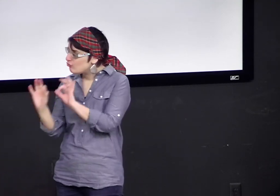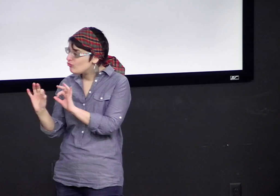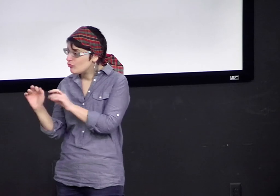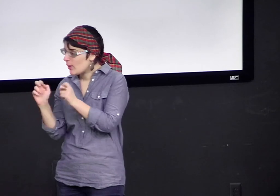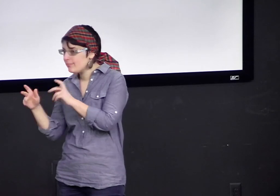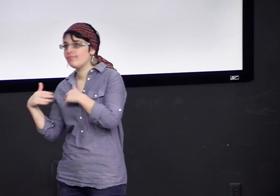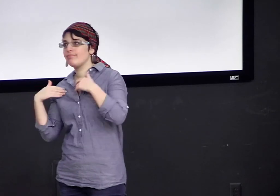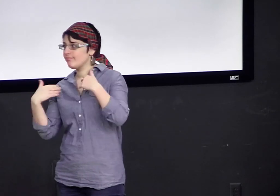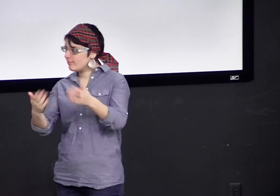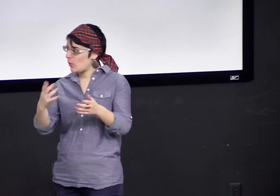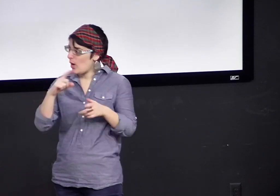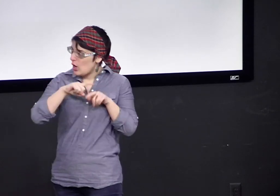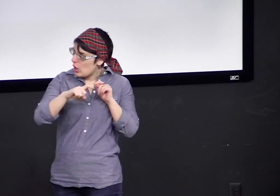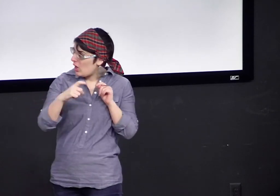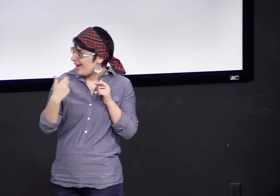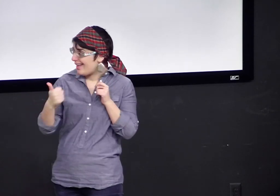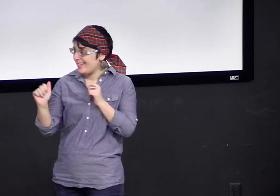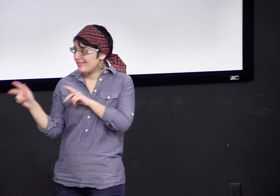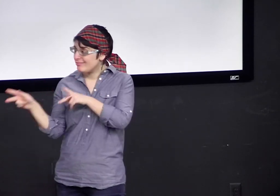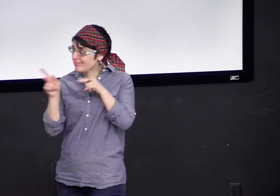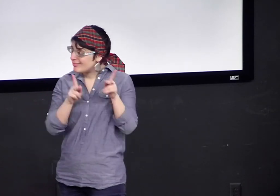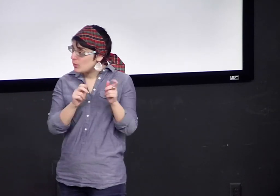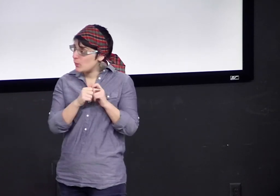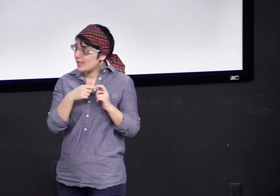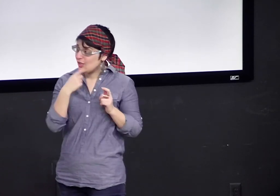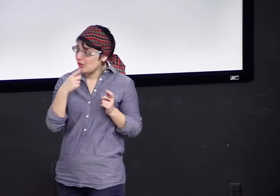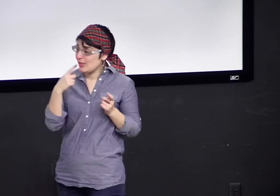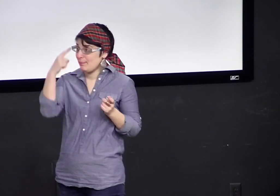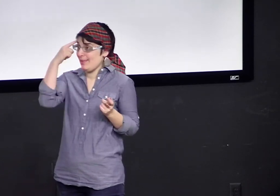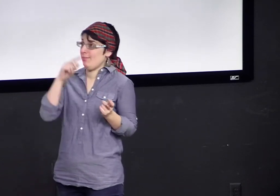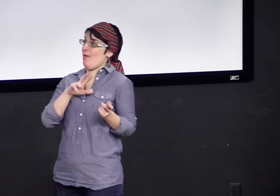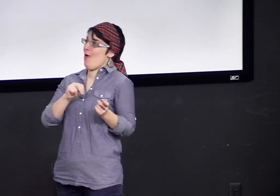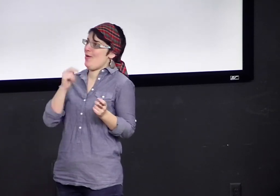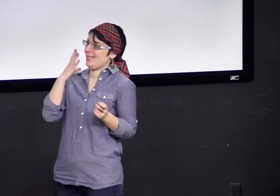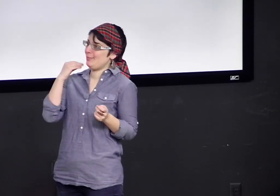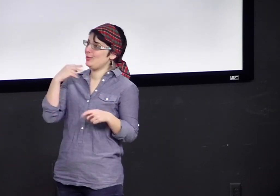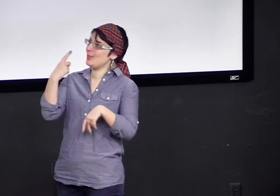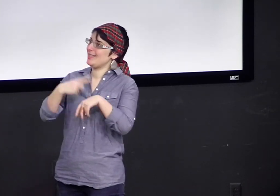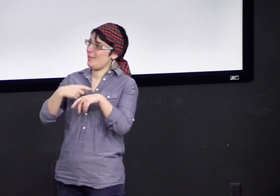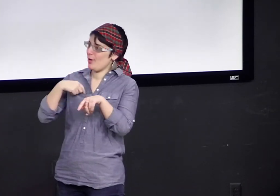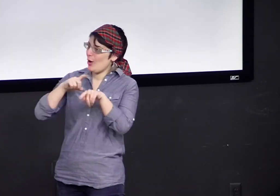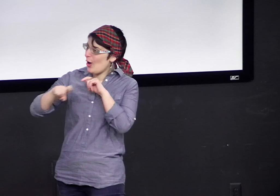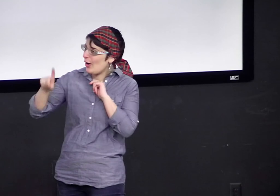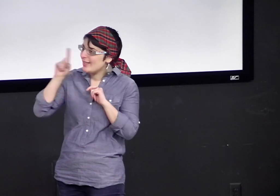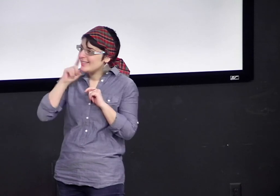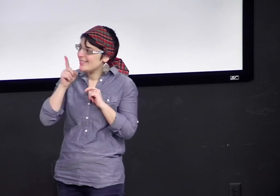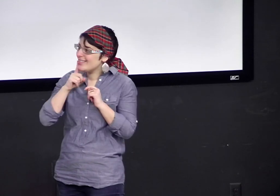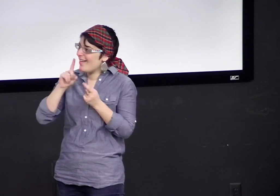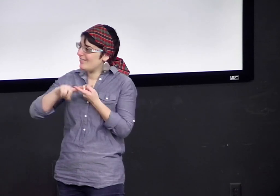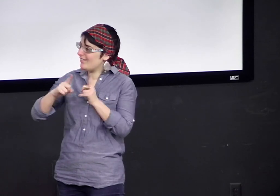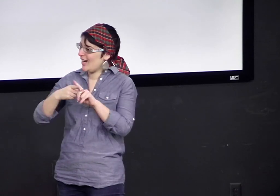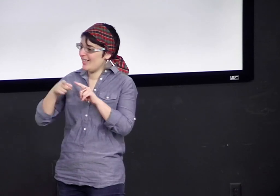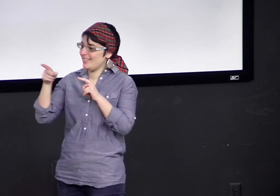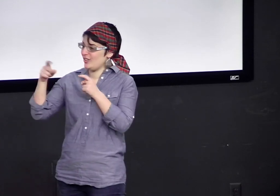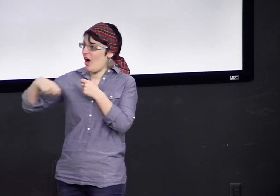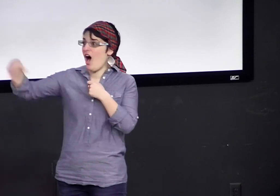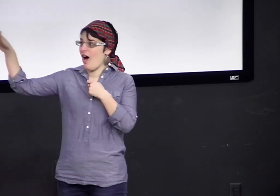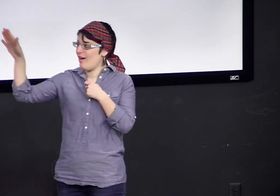there are any parallels in how the interpreters create rapport with the hearing caller like they do with deaf